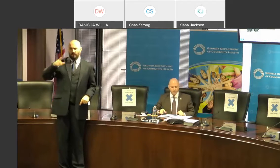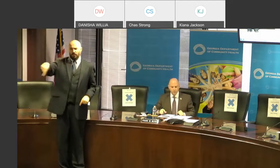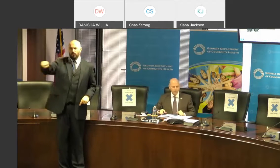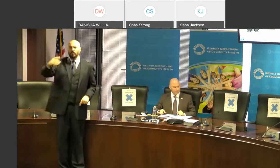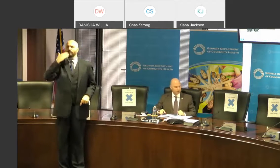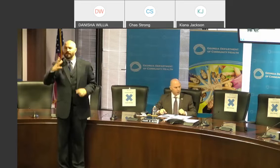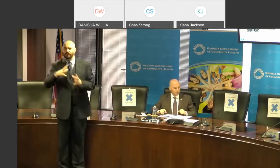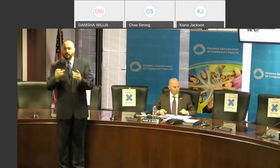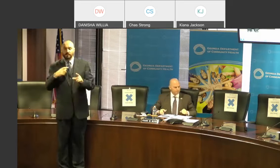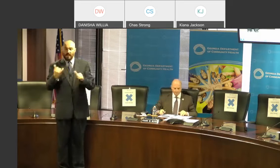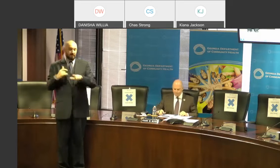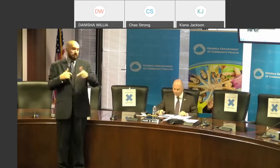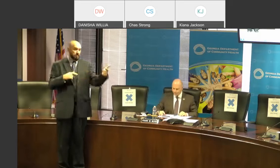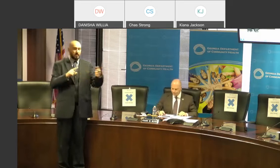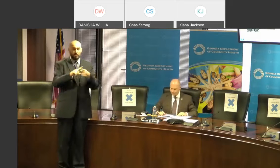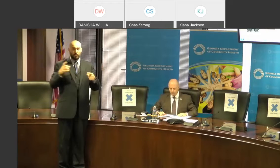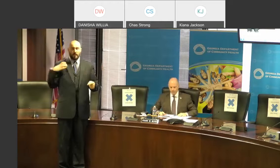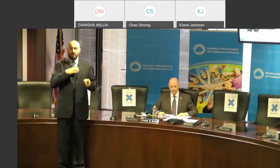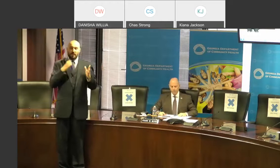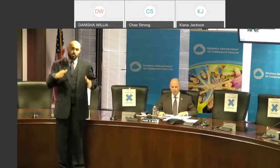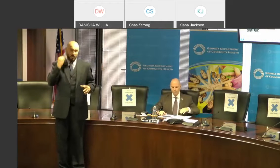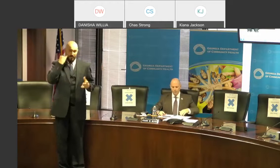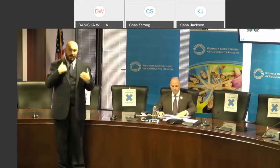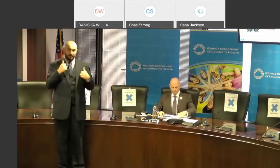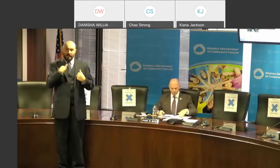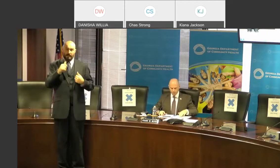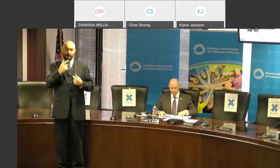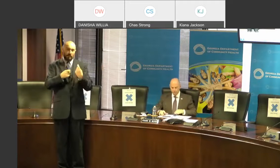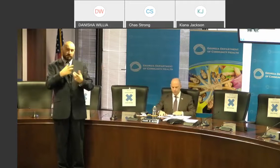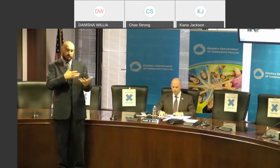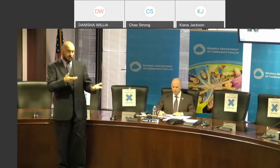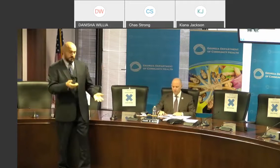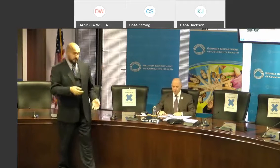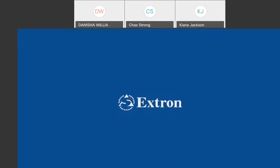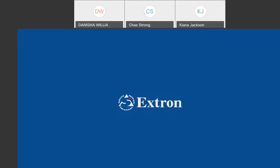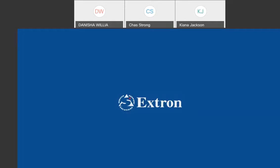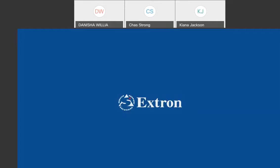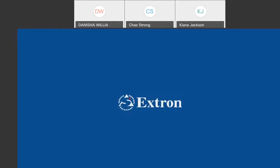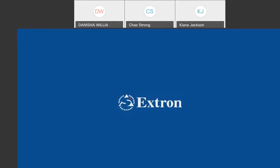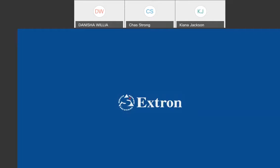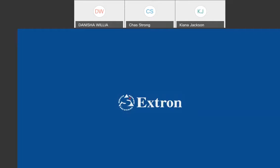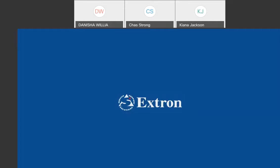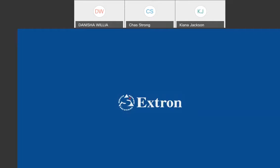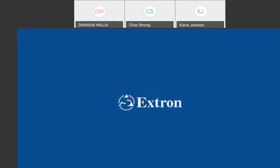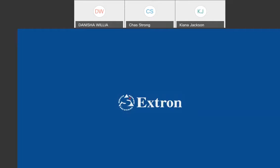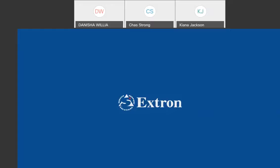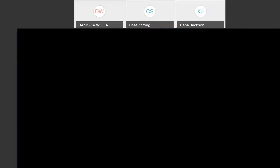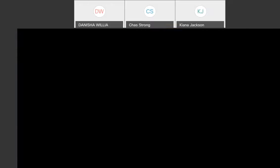questions that you have. Thank you, Commissioner. And as chairman of the board, I'd add some